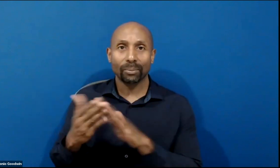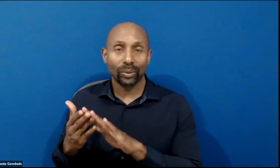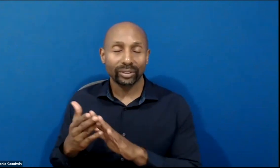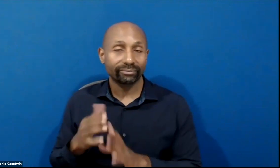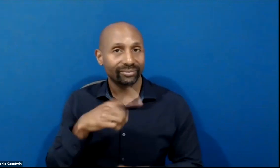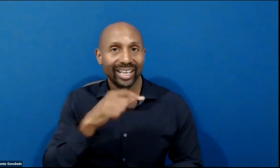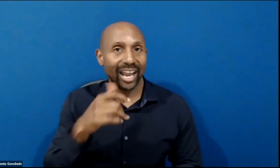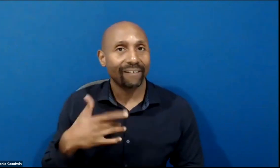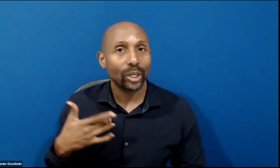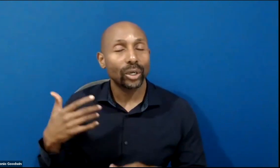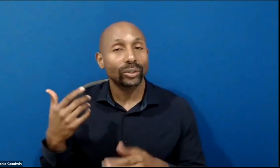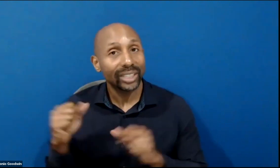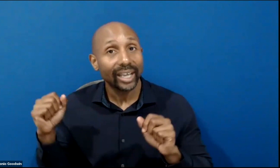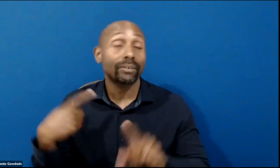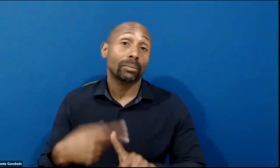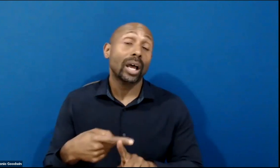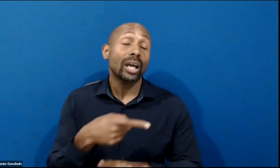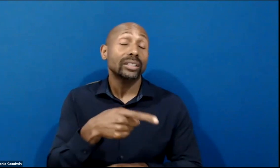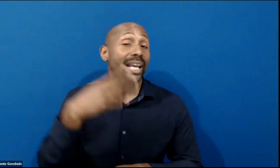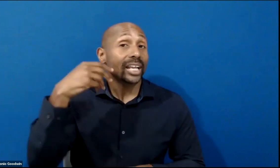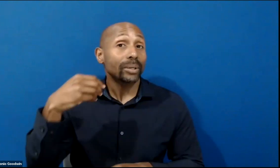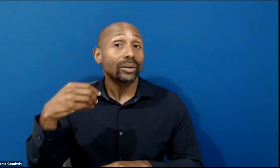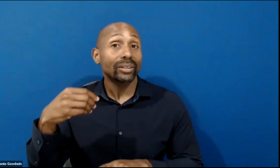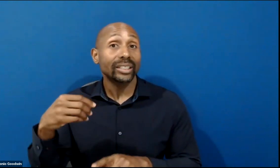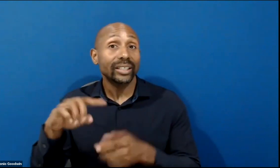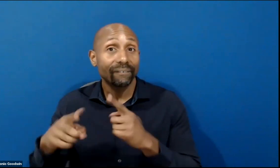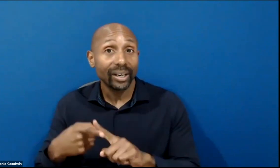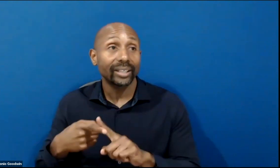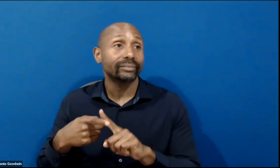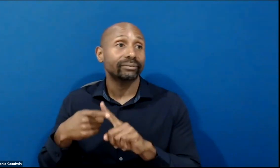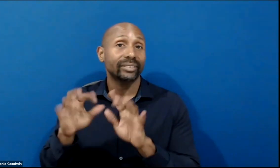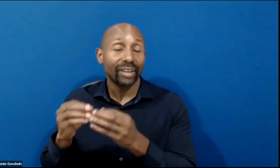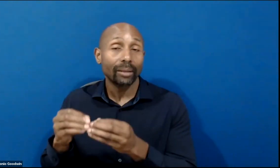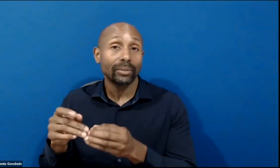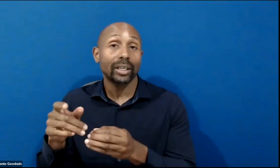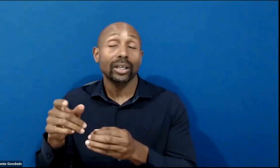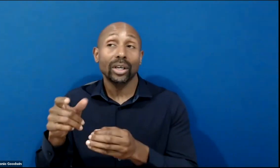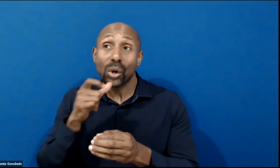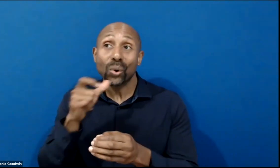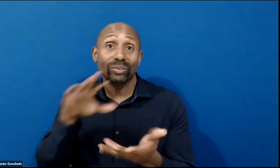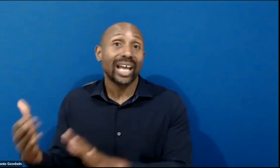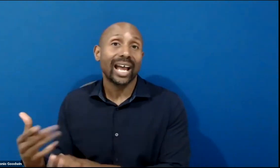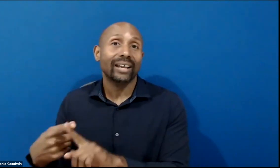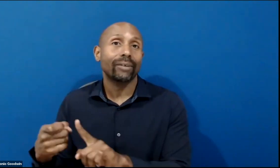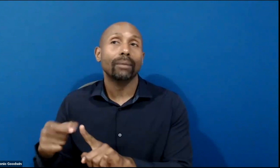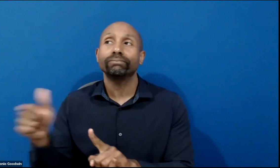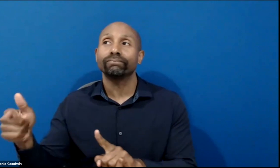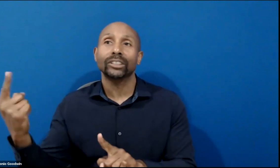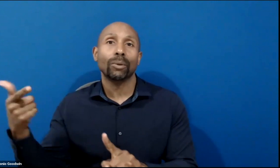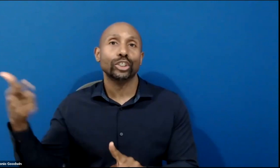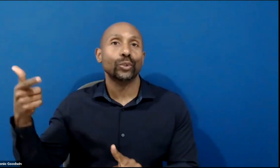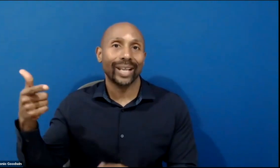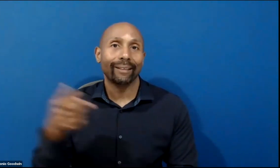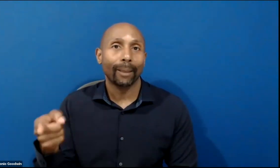lost friends and family members to gun violence and various different forms of violence.